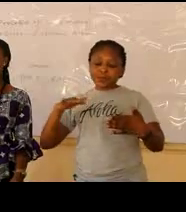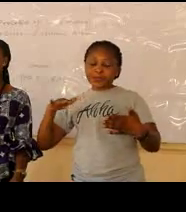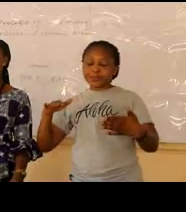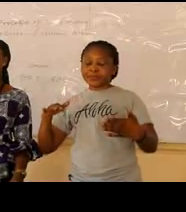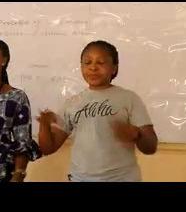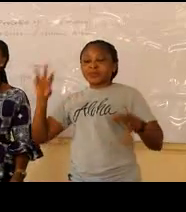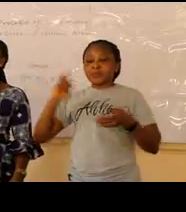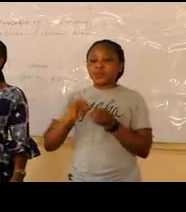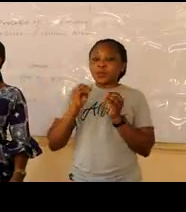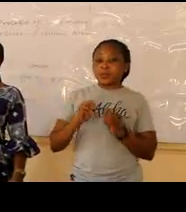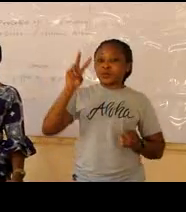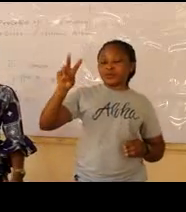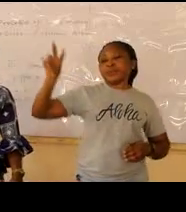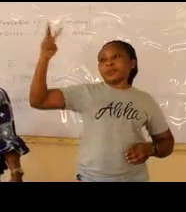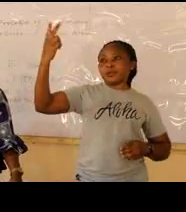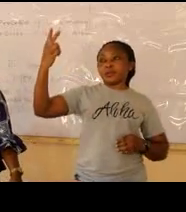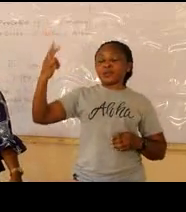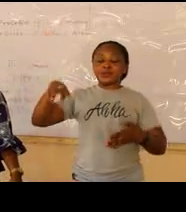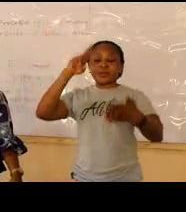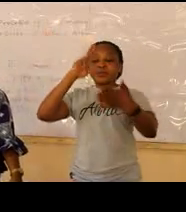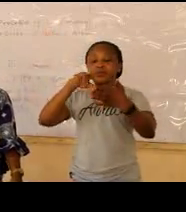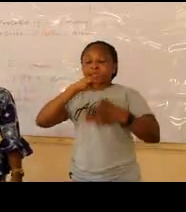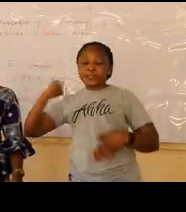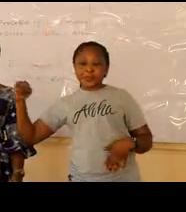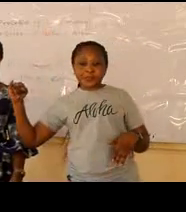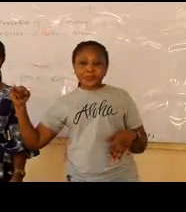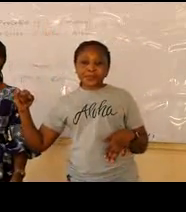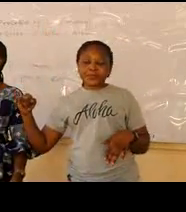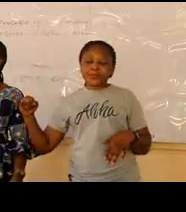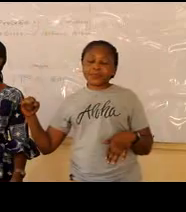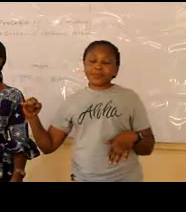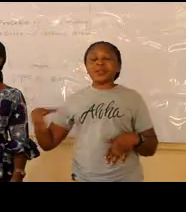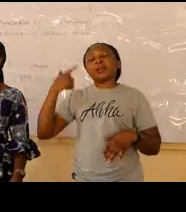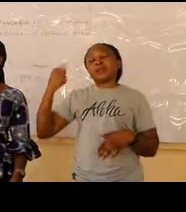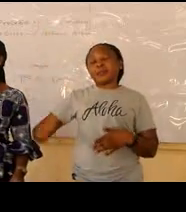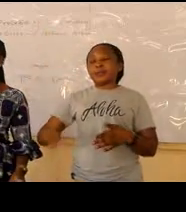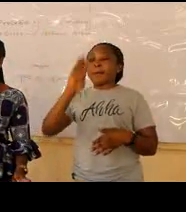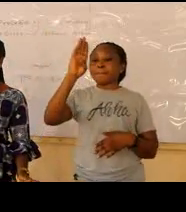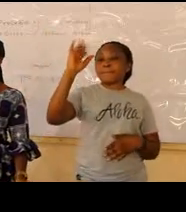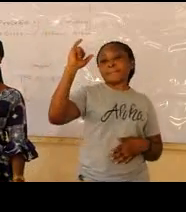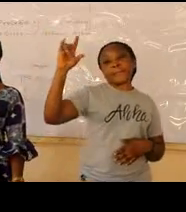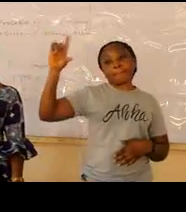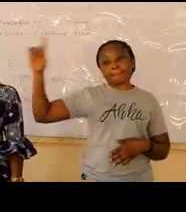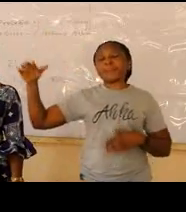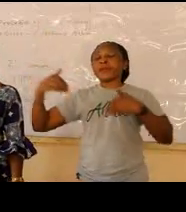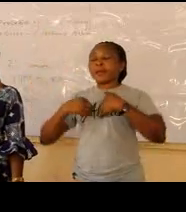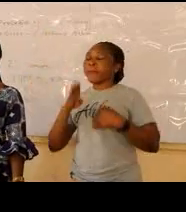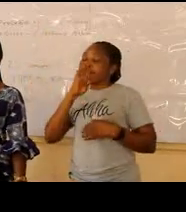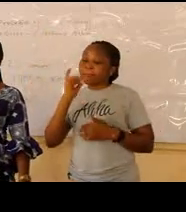Then in the second bill, or second stage rather, the bill has already been what?